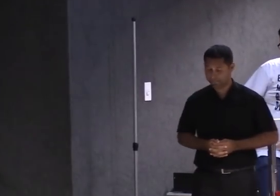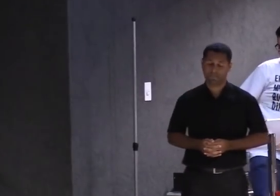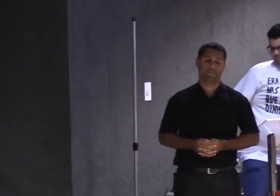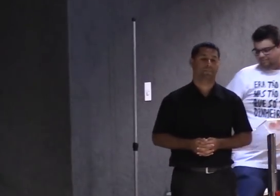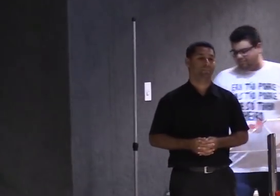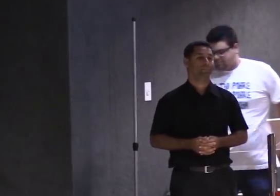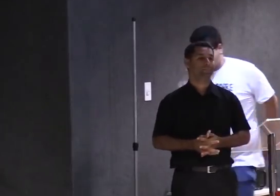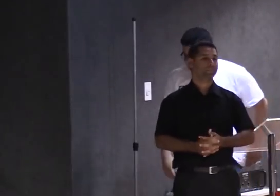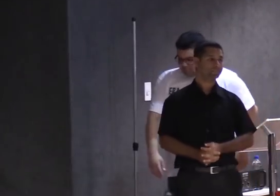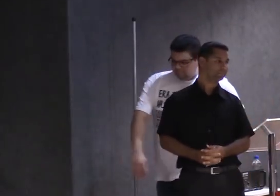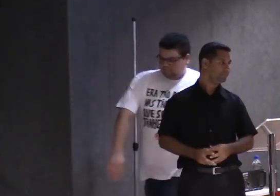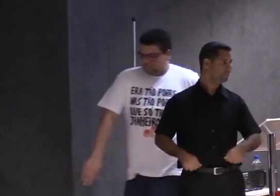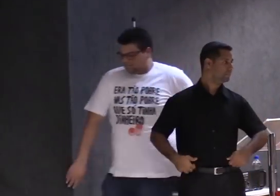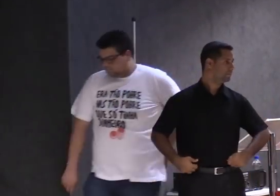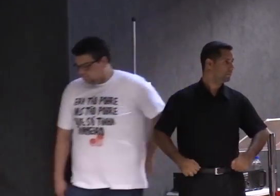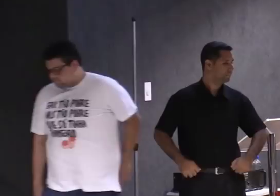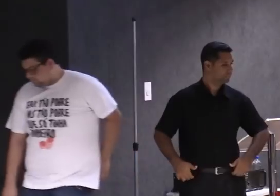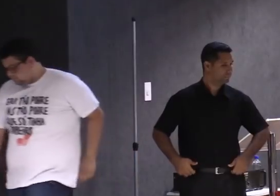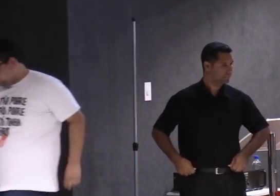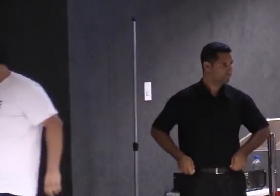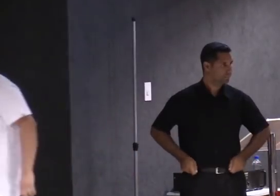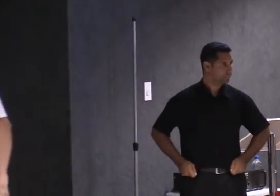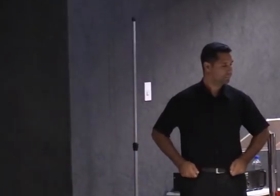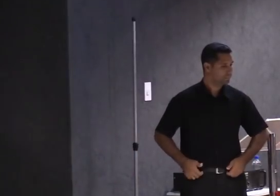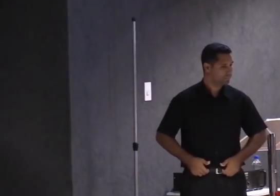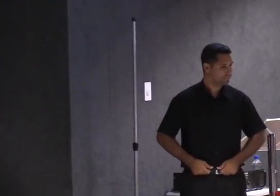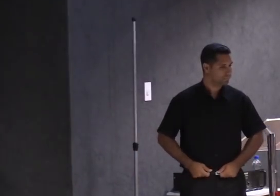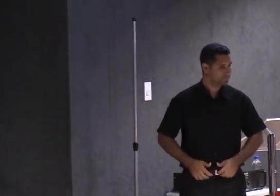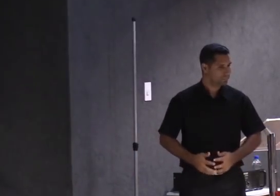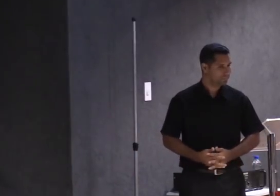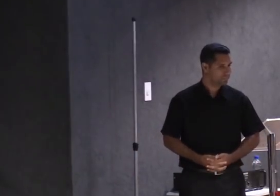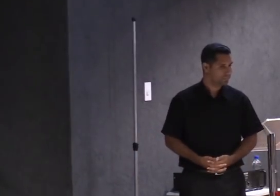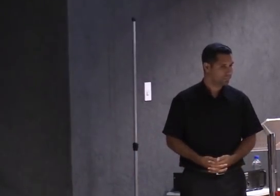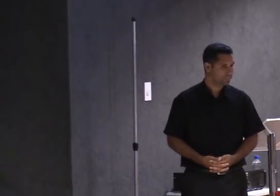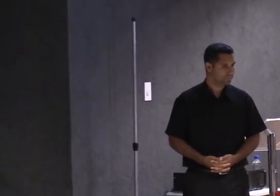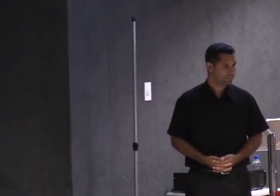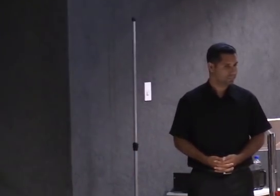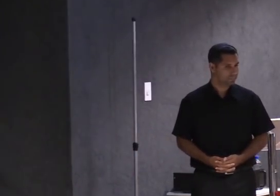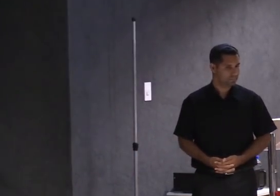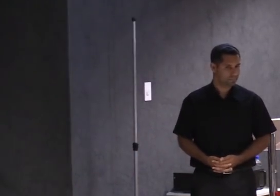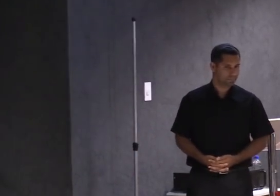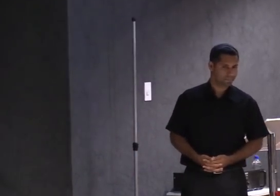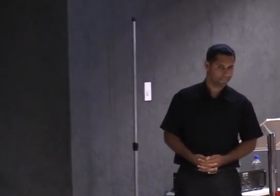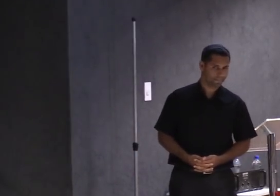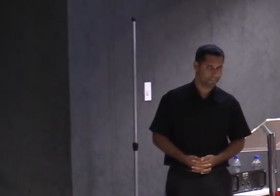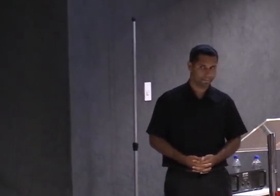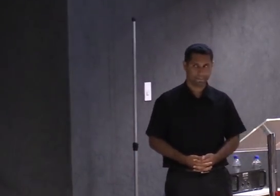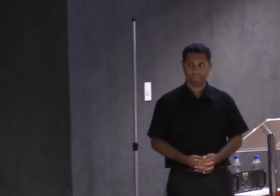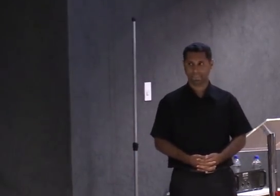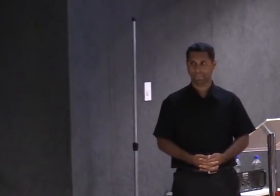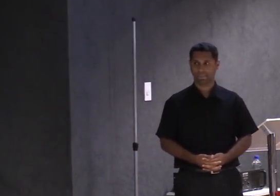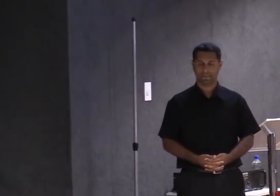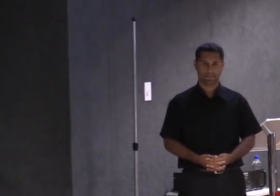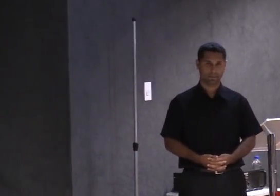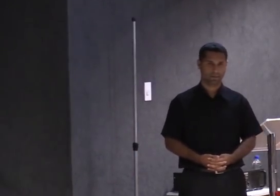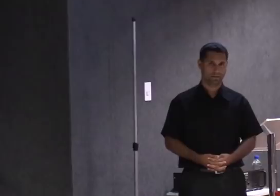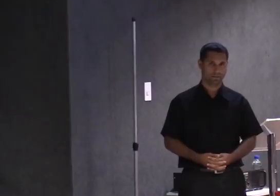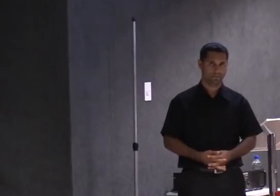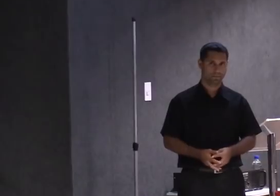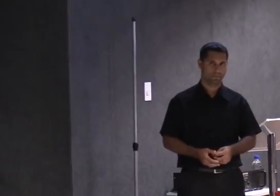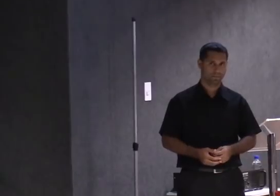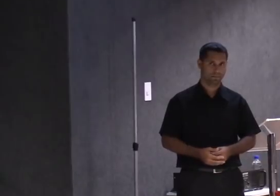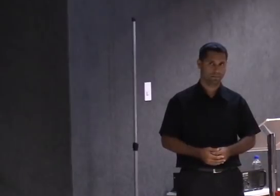And we offer bachelor and master programs and also continuing education programs for professionals in